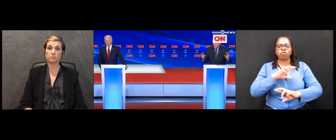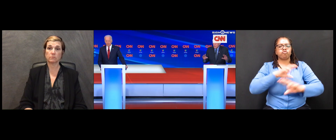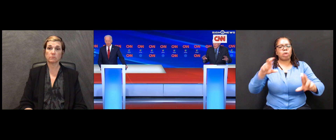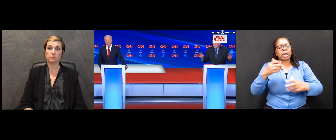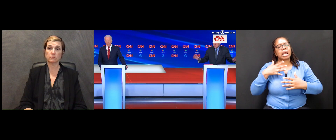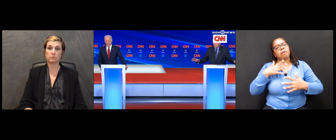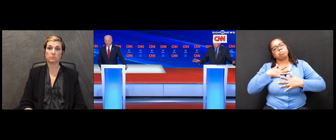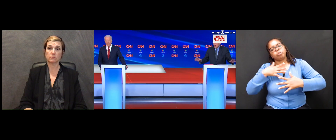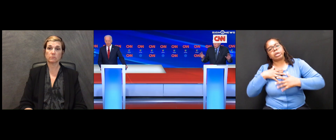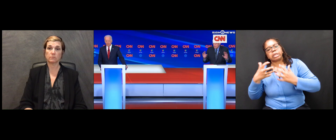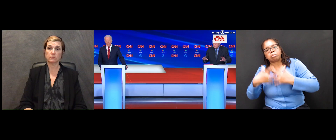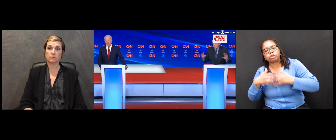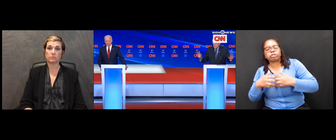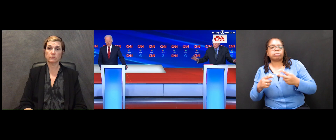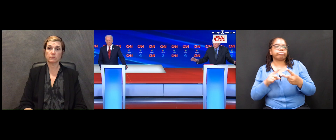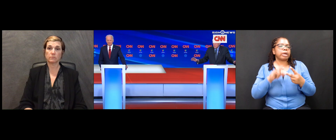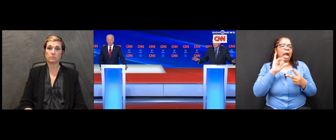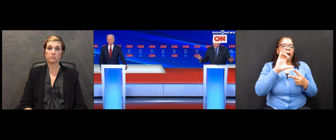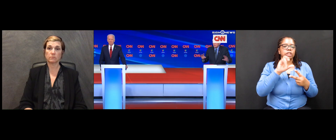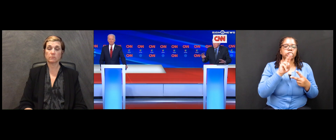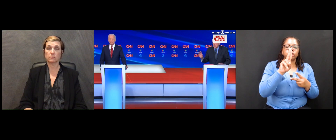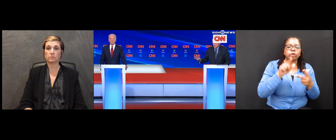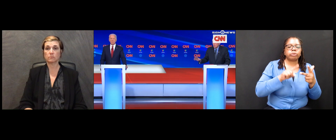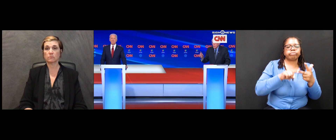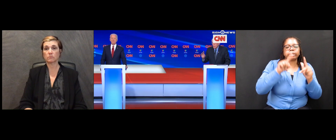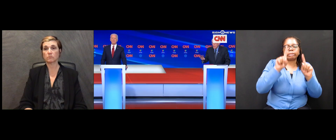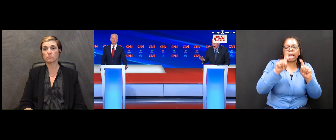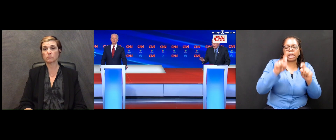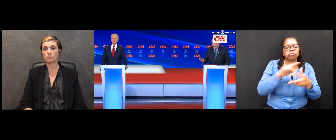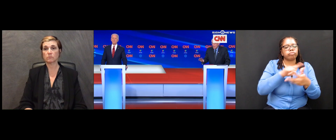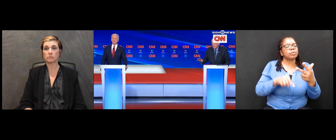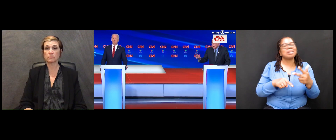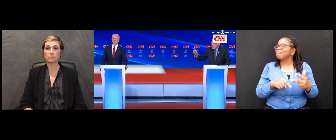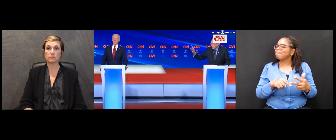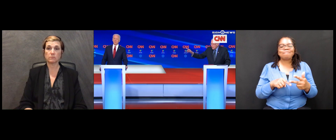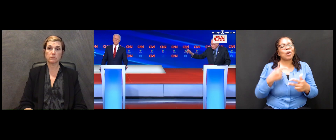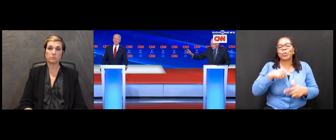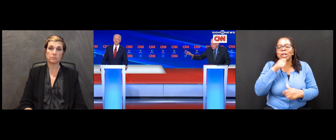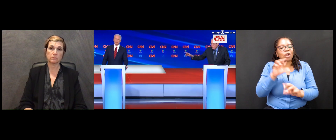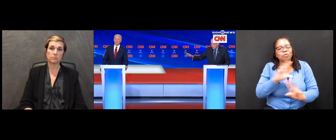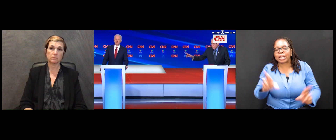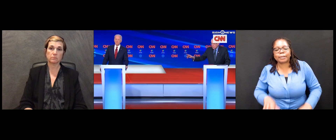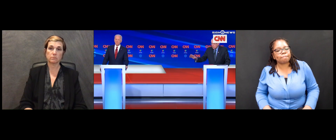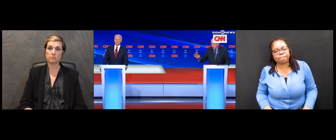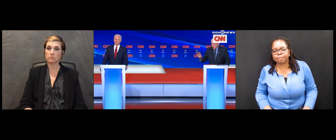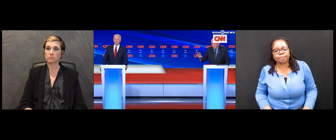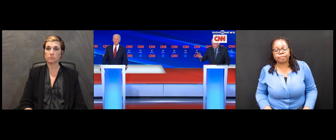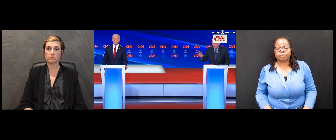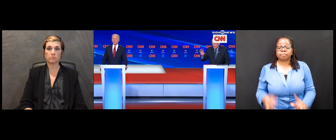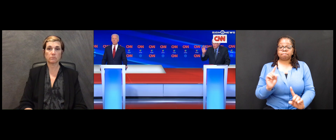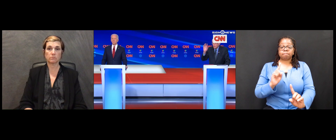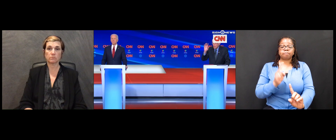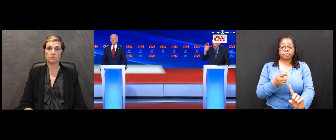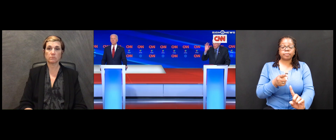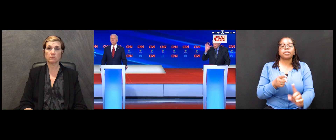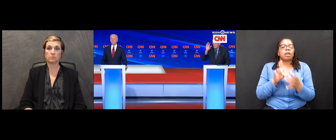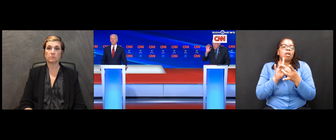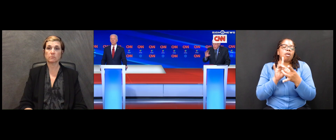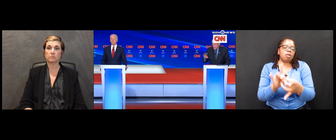ventilators, with the ICUs, with the test kits that we need. We are not. And bottom line here is, in terms